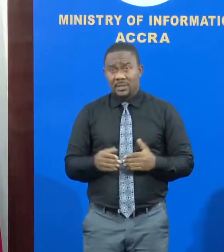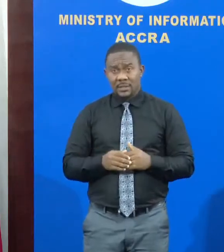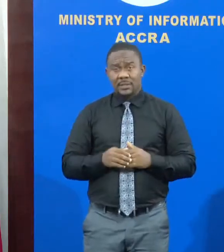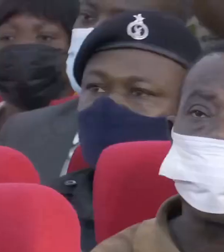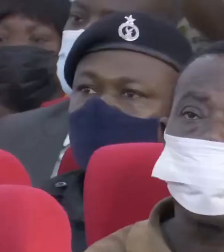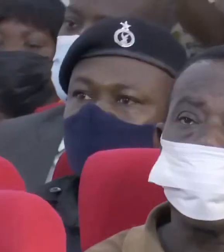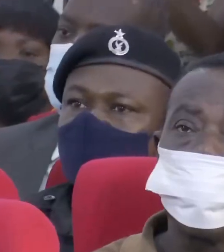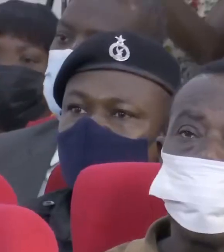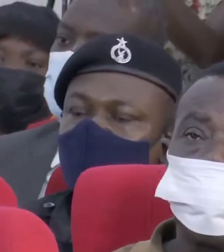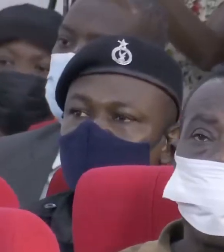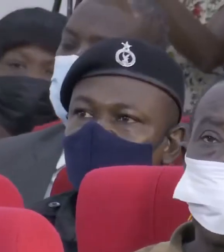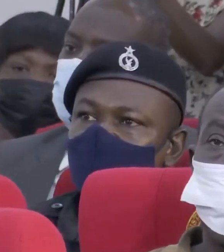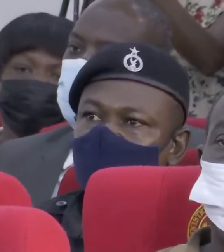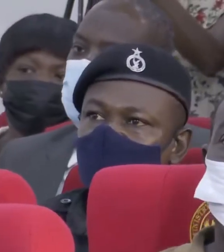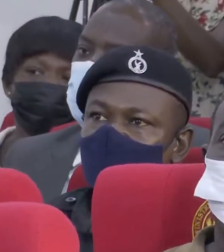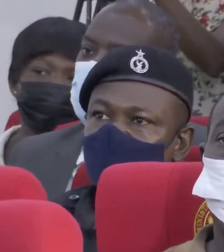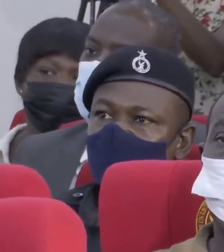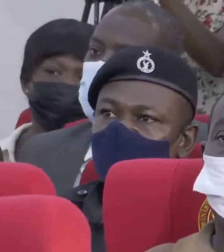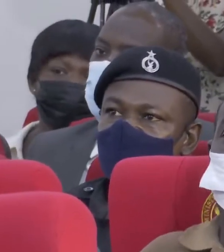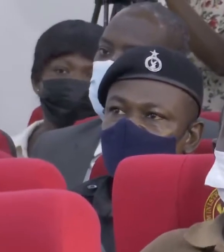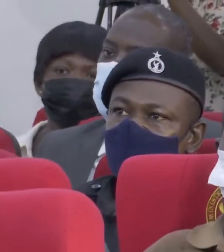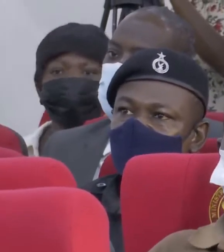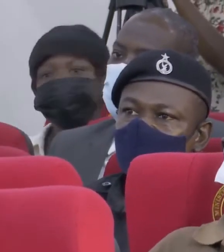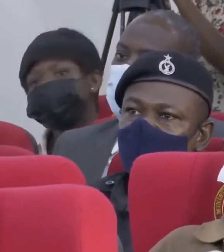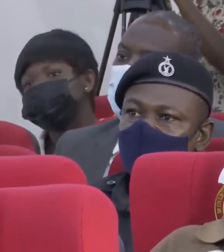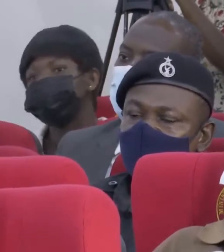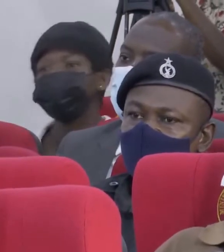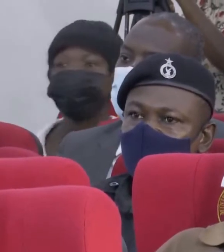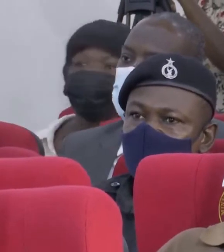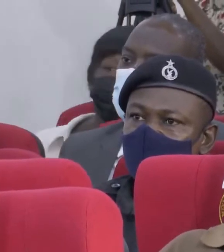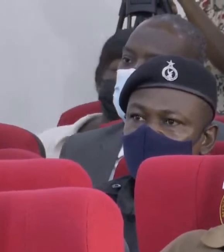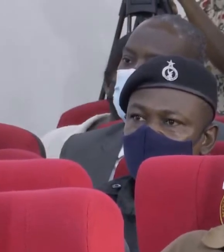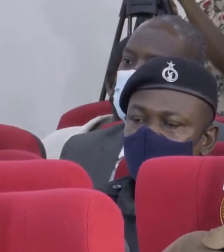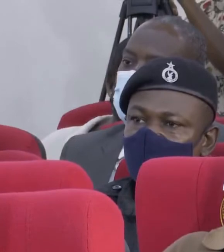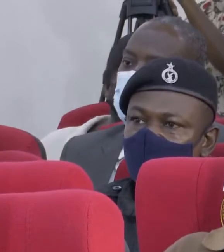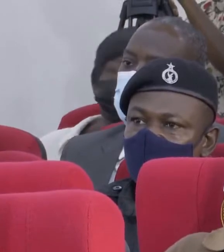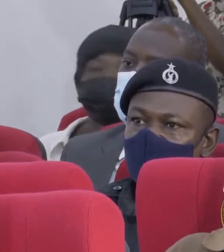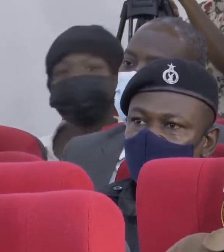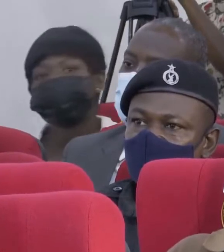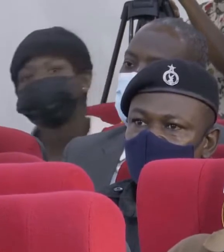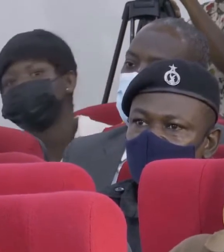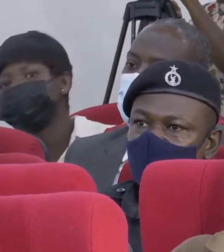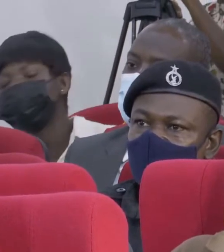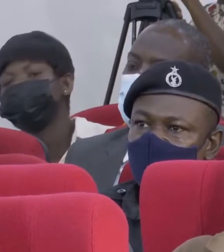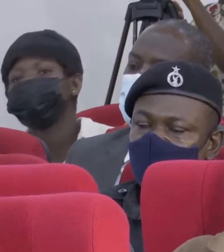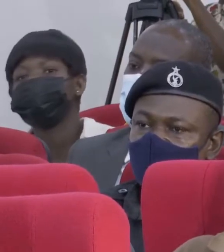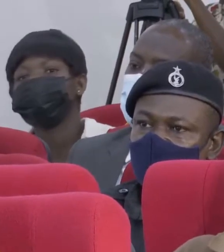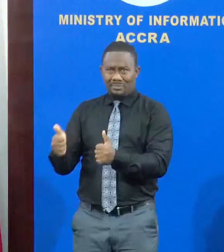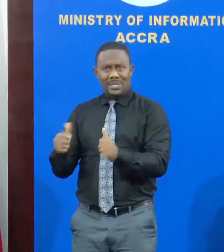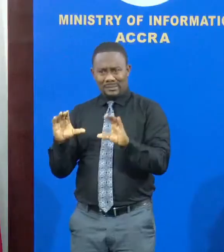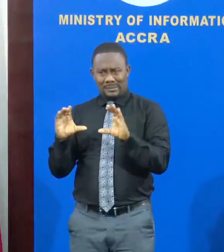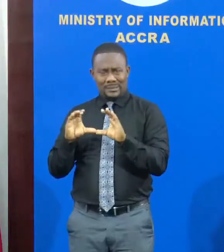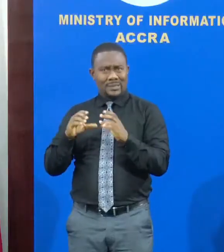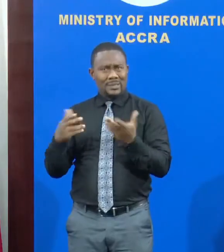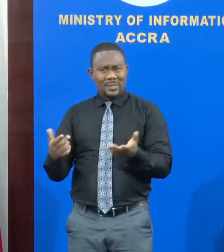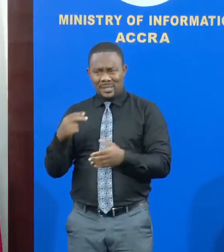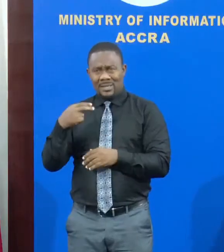identity documents as documents for the establishment of citizenship, such as baptismal certificate and health